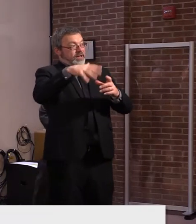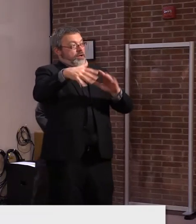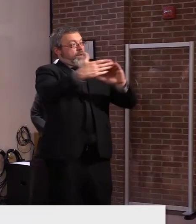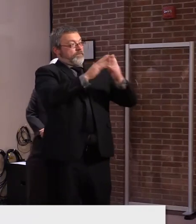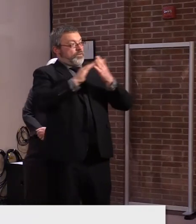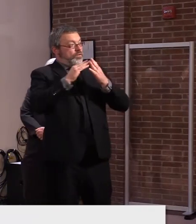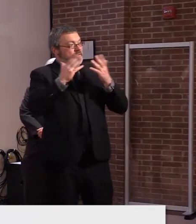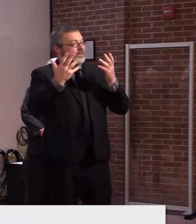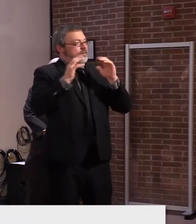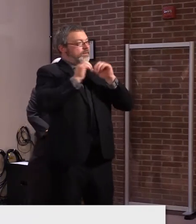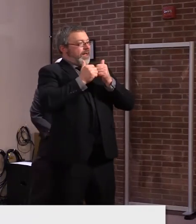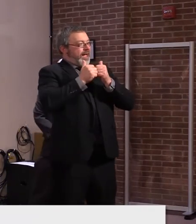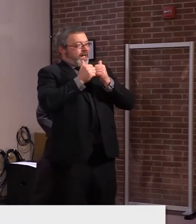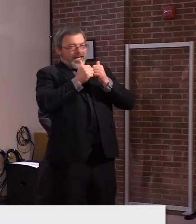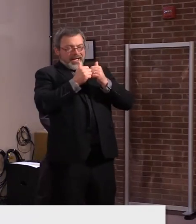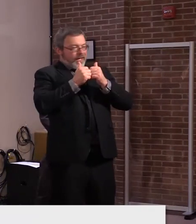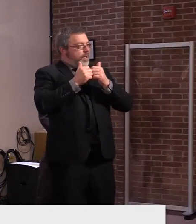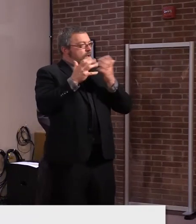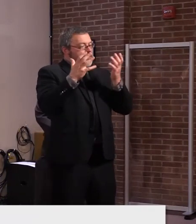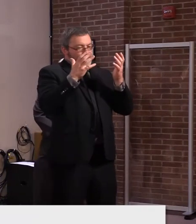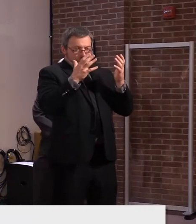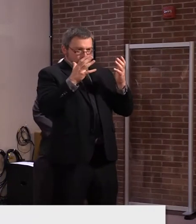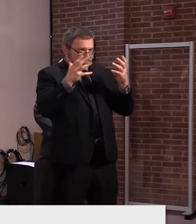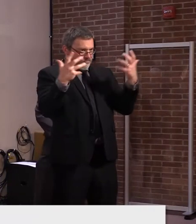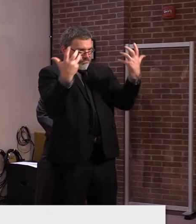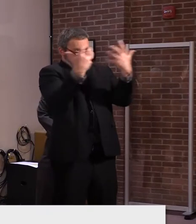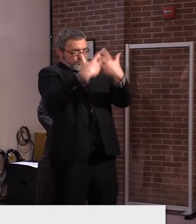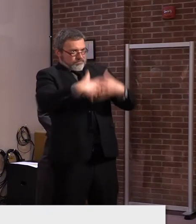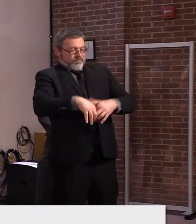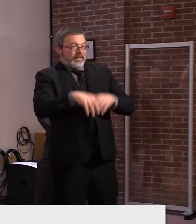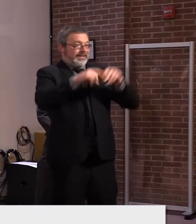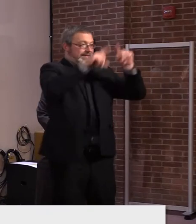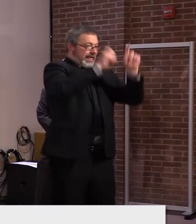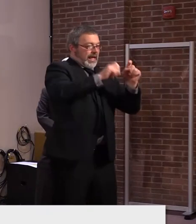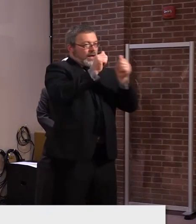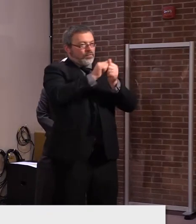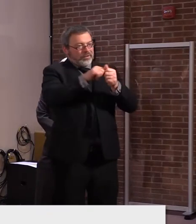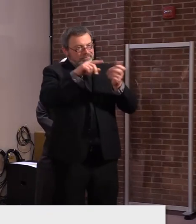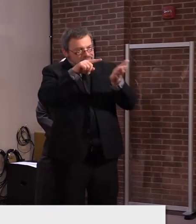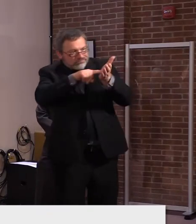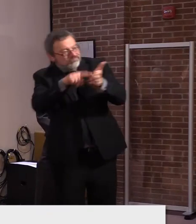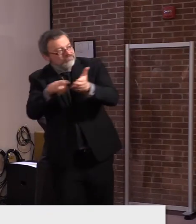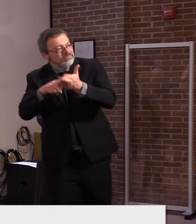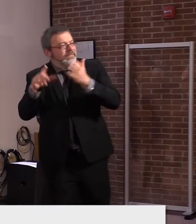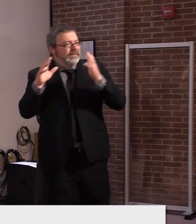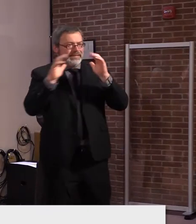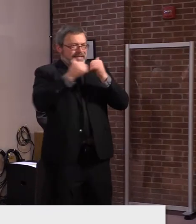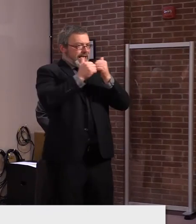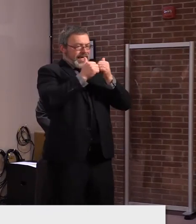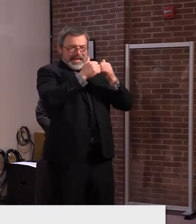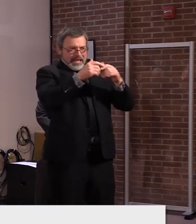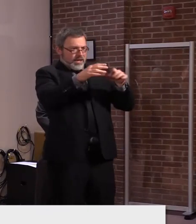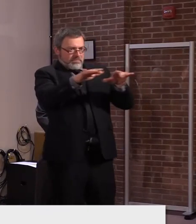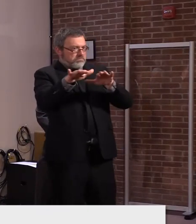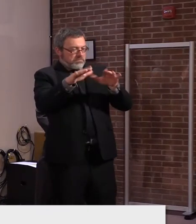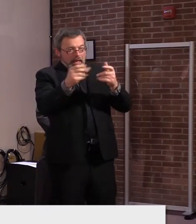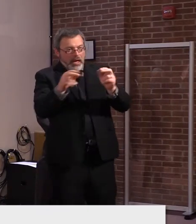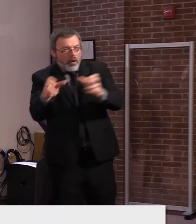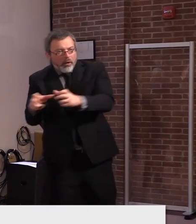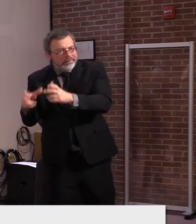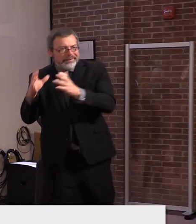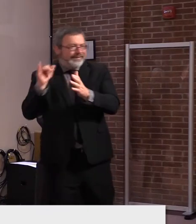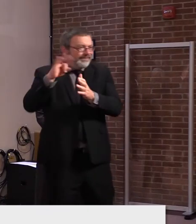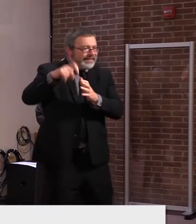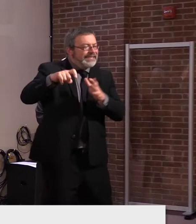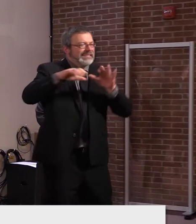How does it fit in relative to response testing and so forth? So that's really where the rub of it gets, you know, to staffing, is like how to do all these things simultaneously